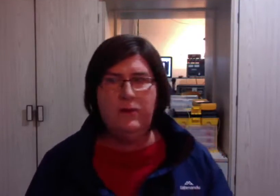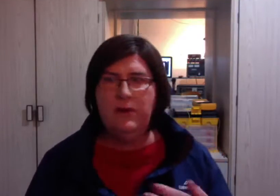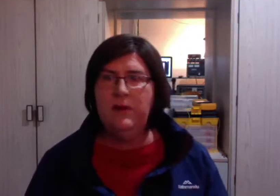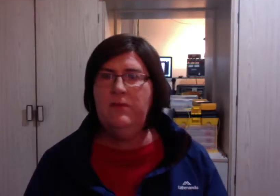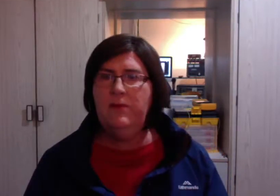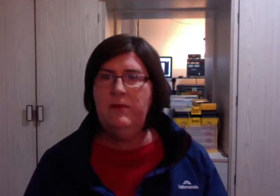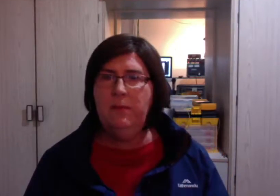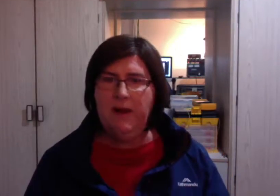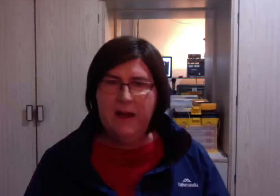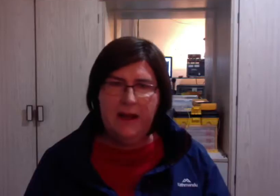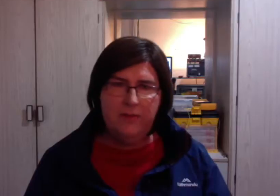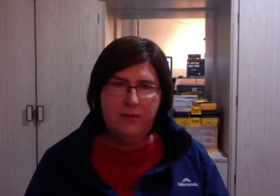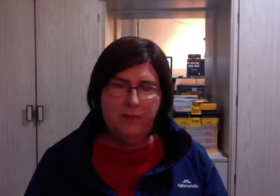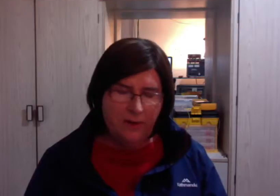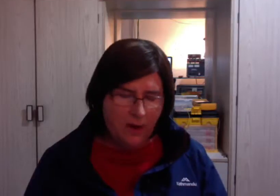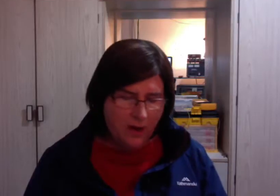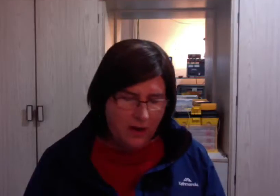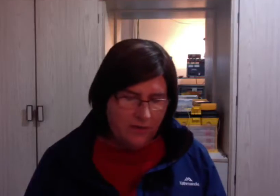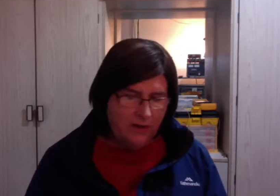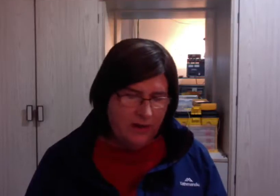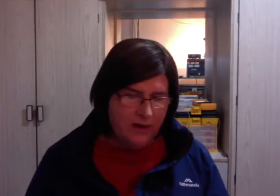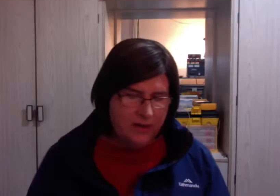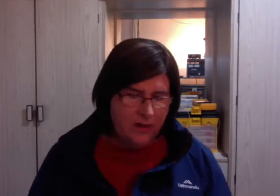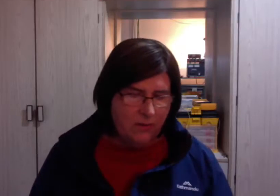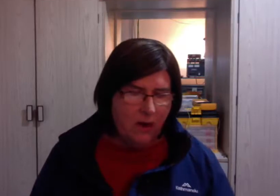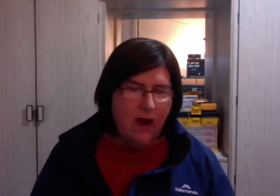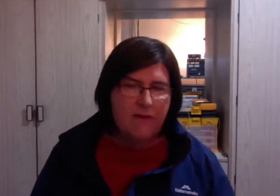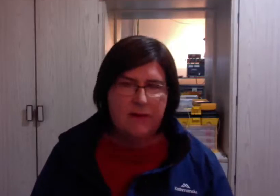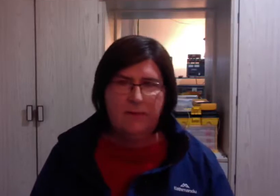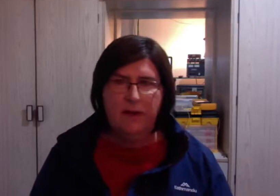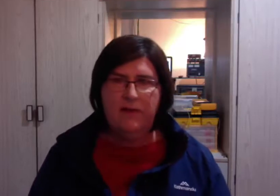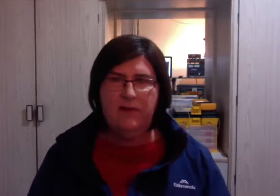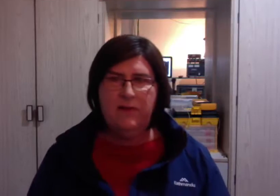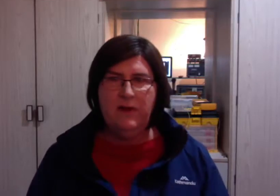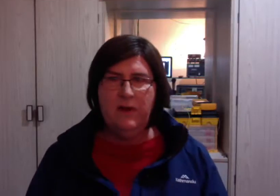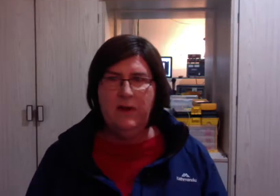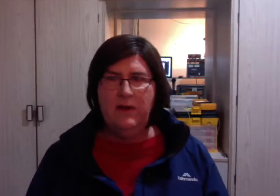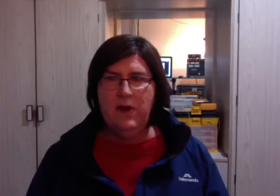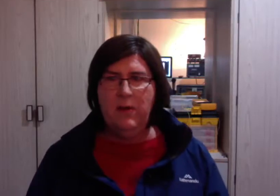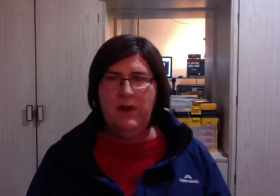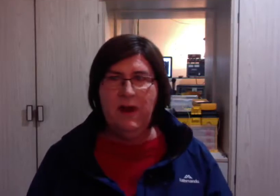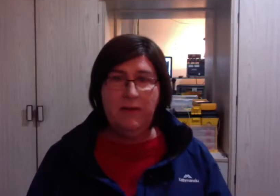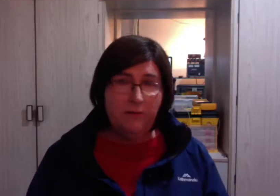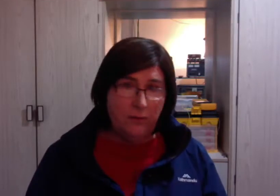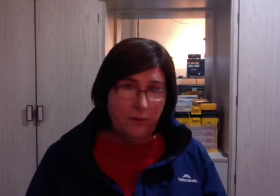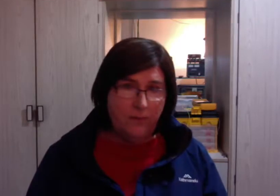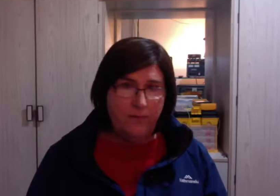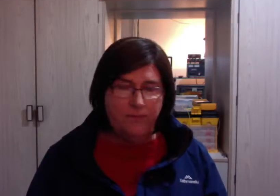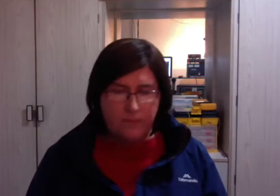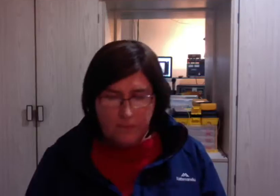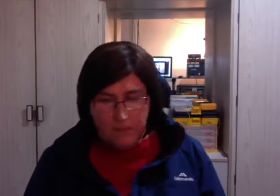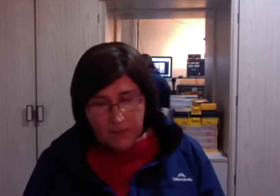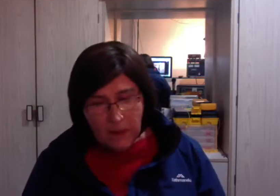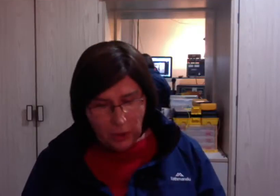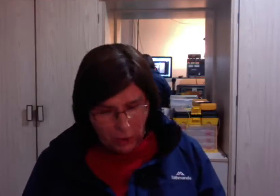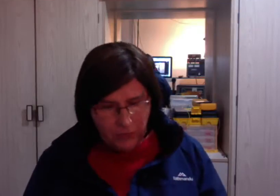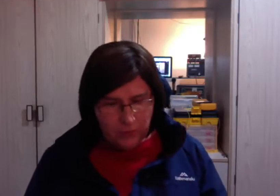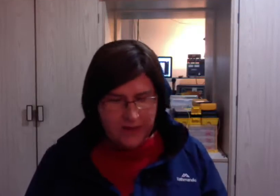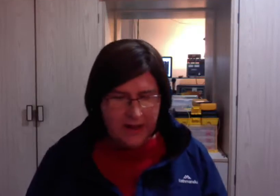doing, and so we plan our trips so that you don't arrive at these places, you know, when they're out of fuel. Of course, we can